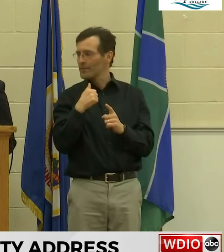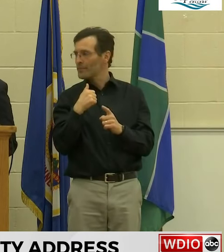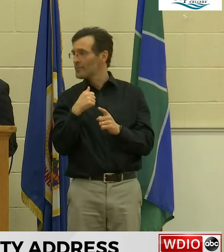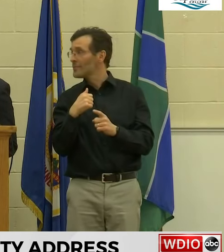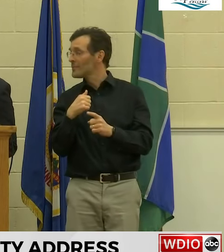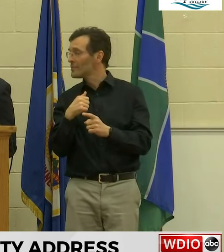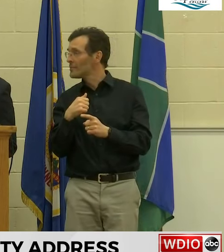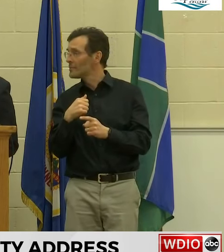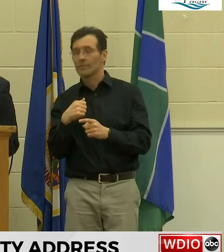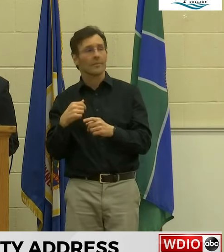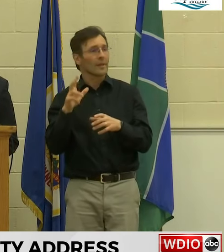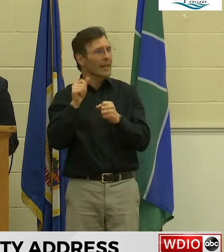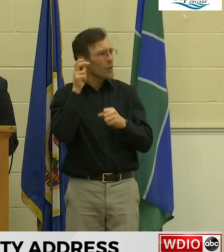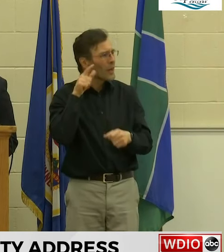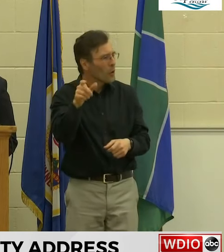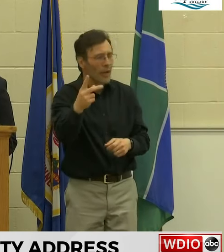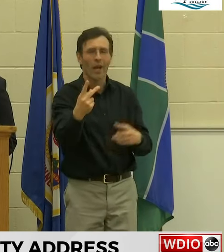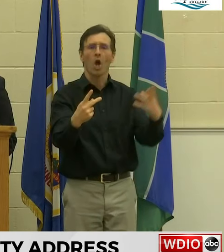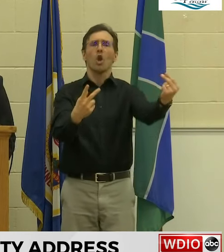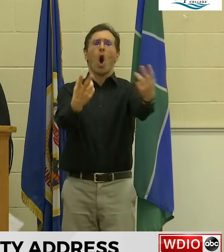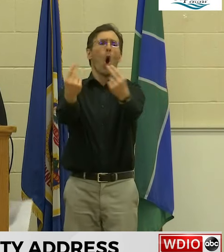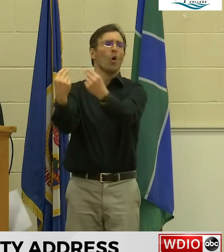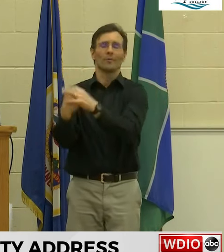experience. Can you hear okay?